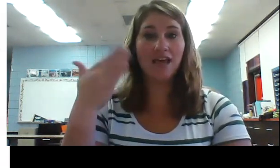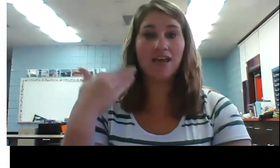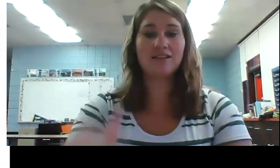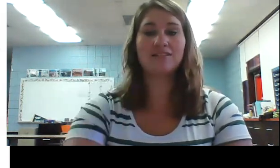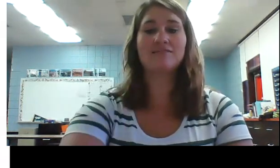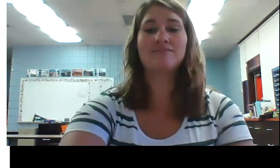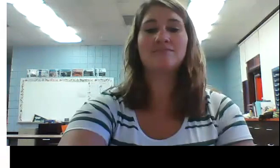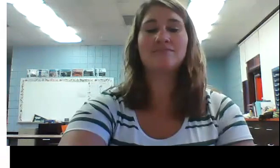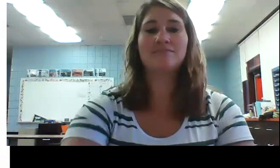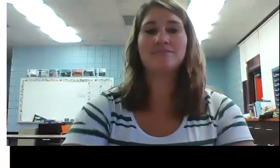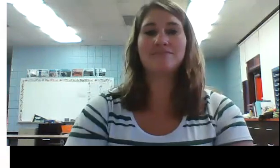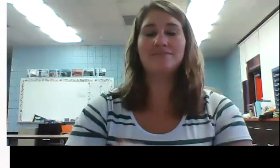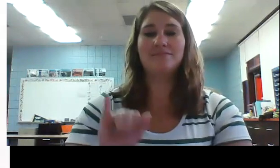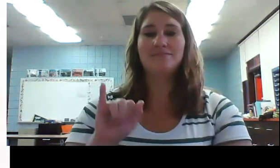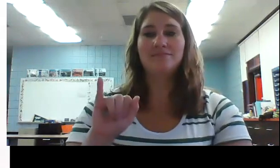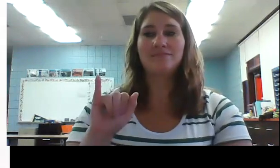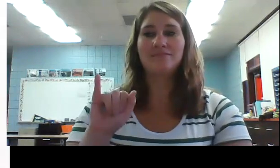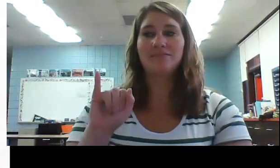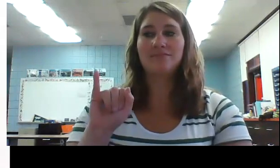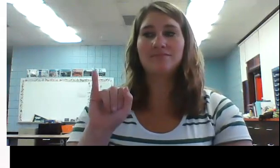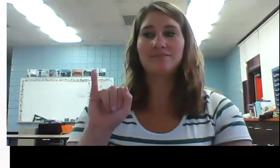says,